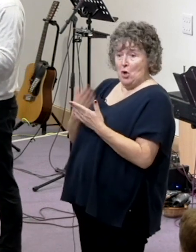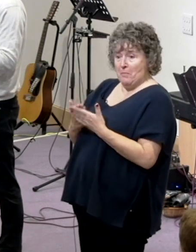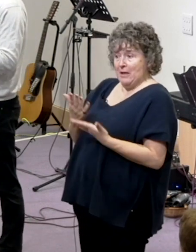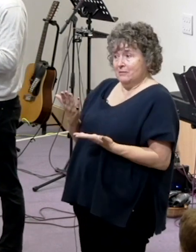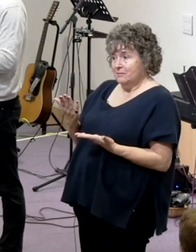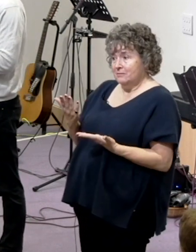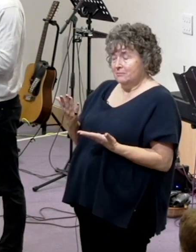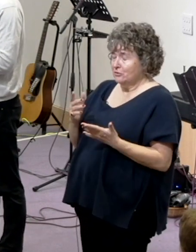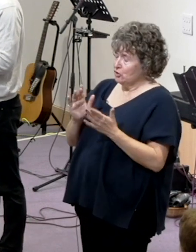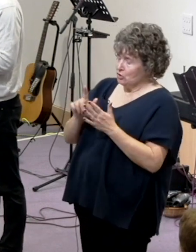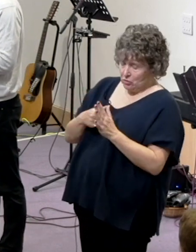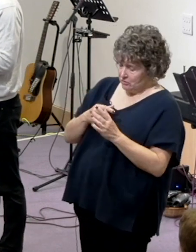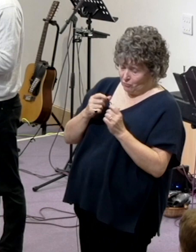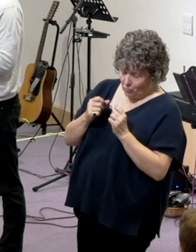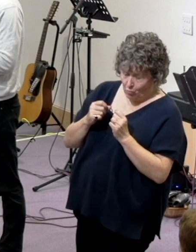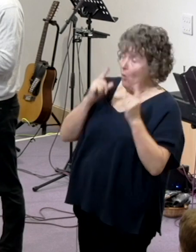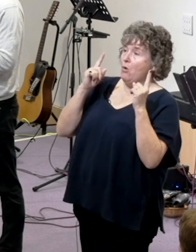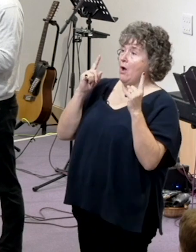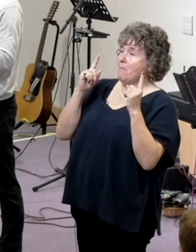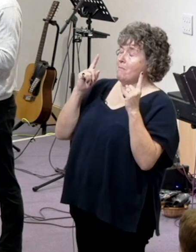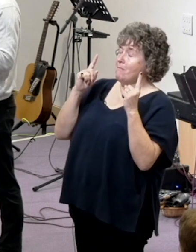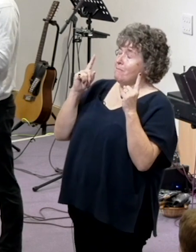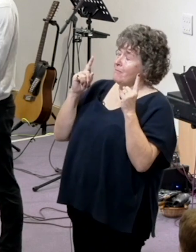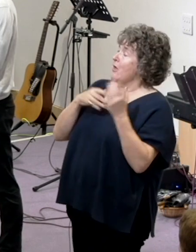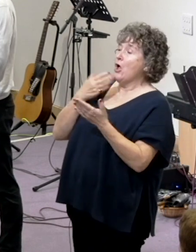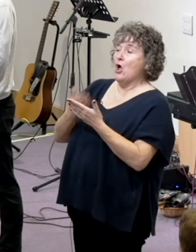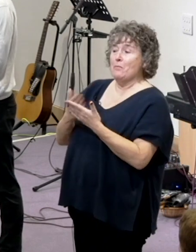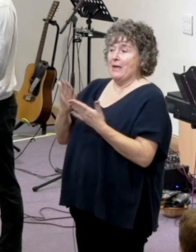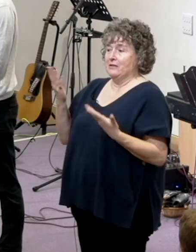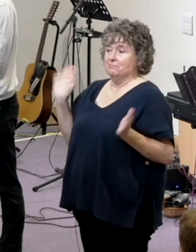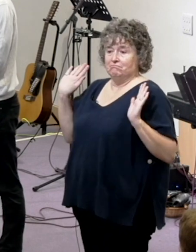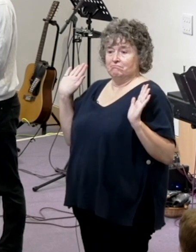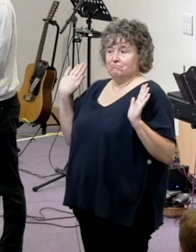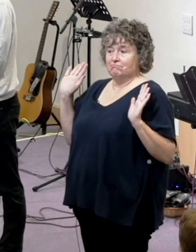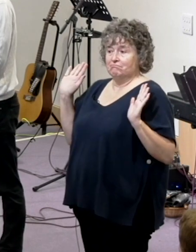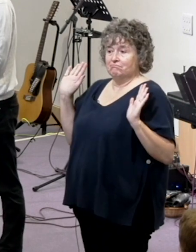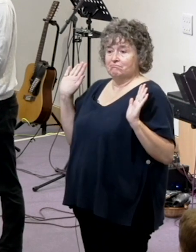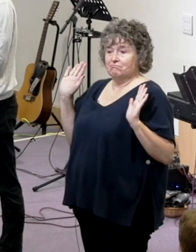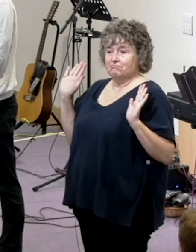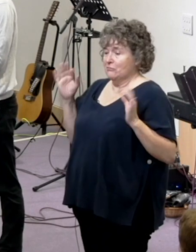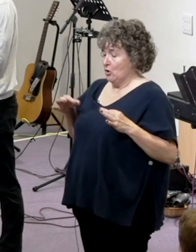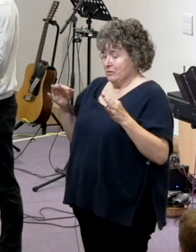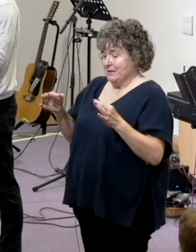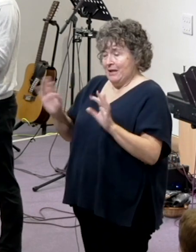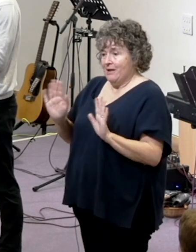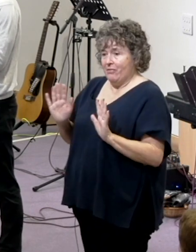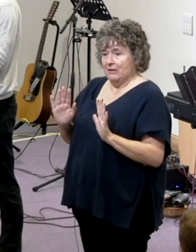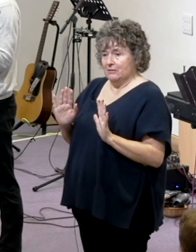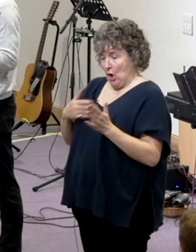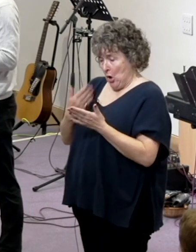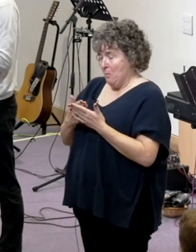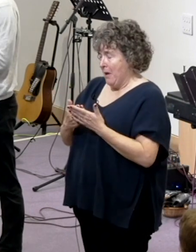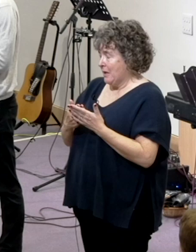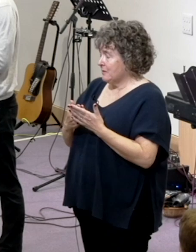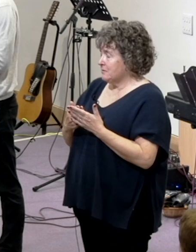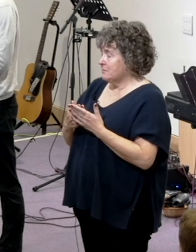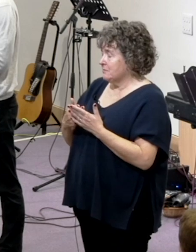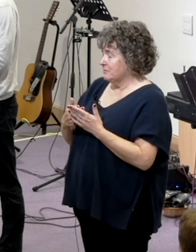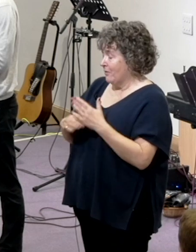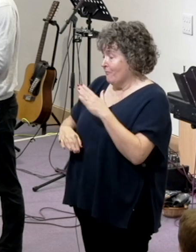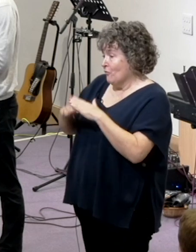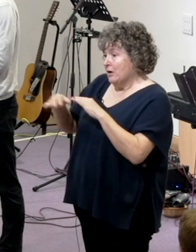when Joseph woke up, he did what the angel of the Lord had commanded him and took Mary home as his